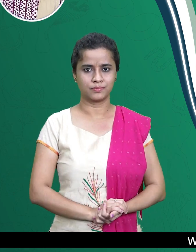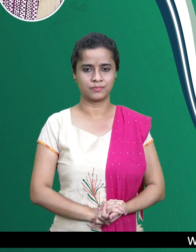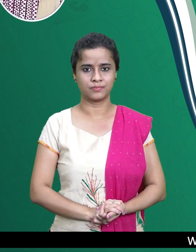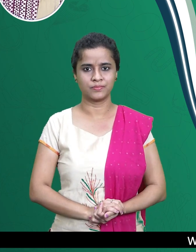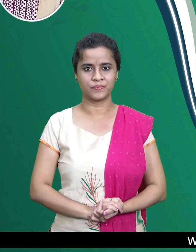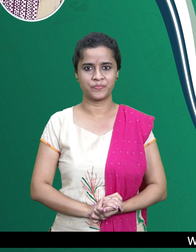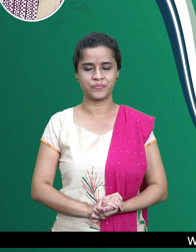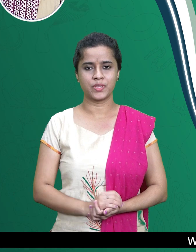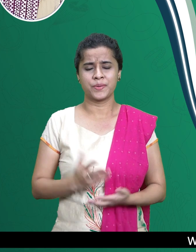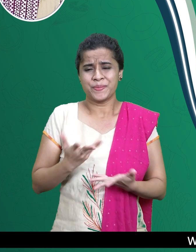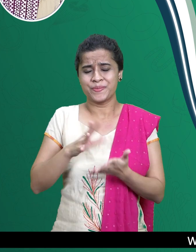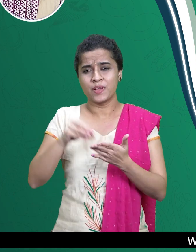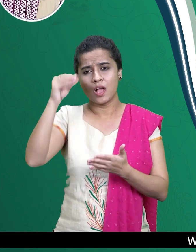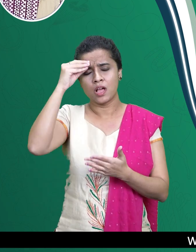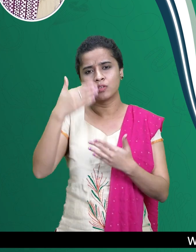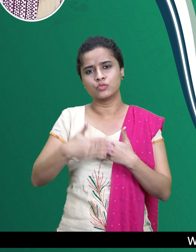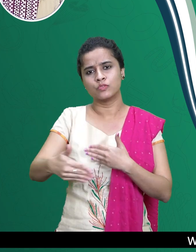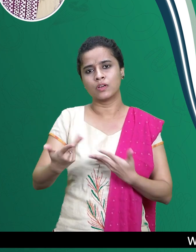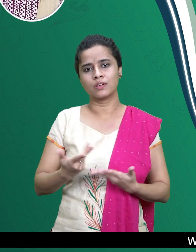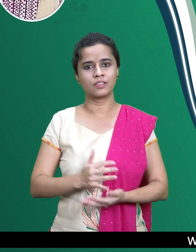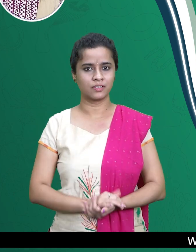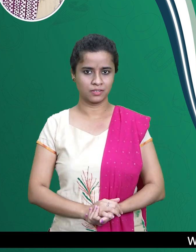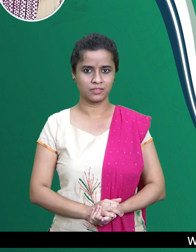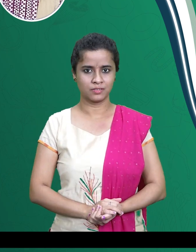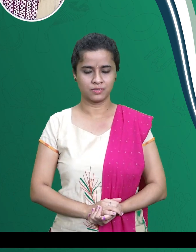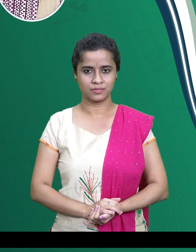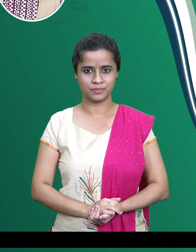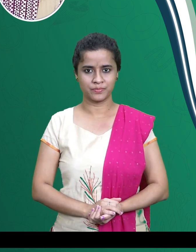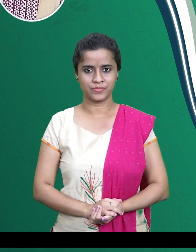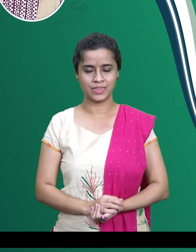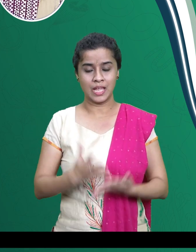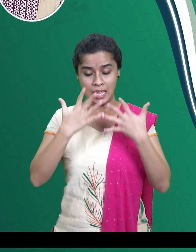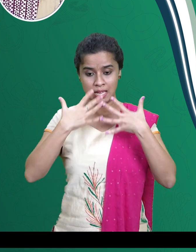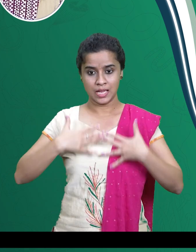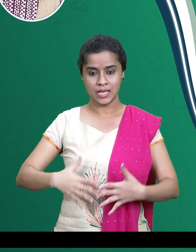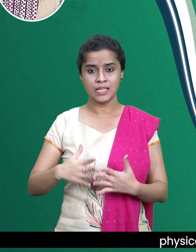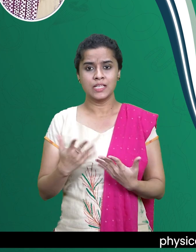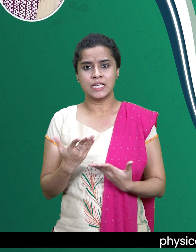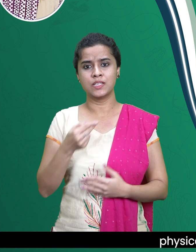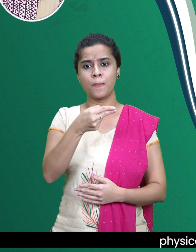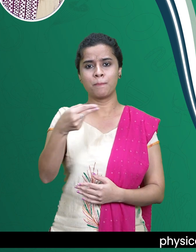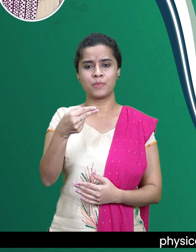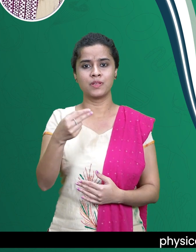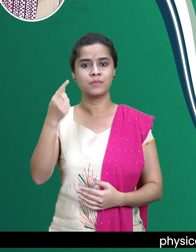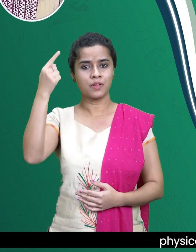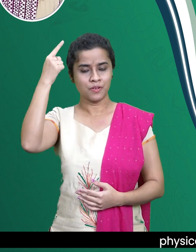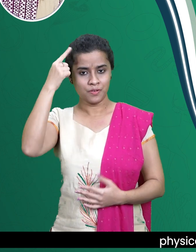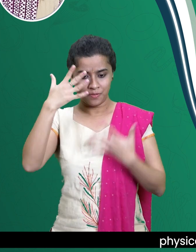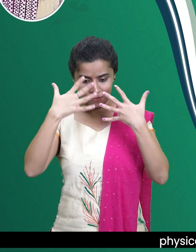What we have learned so far? Health is a state of physical,